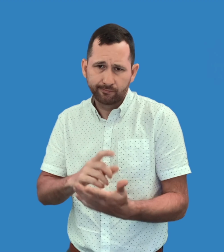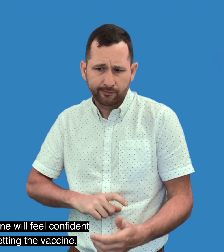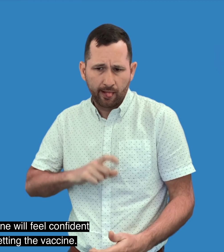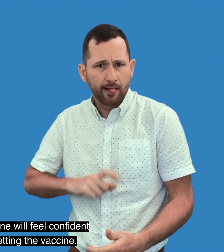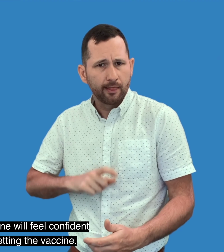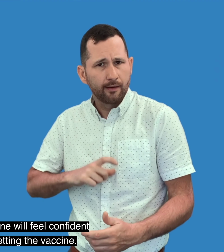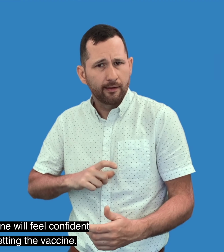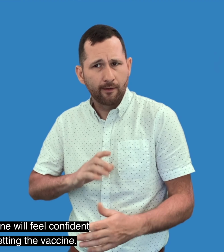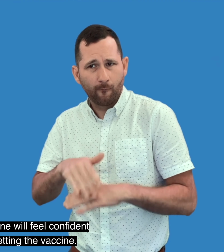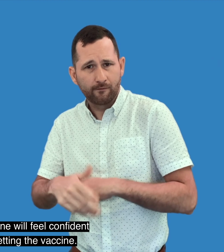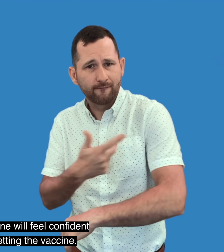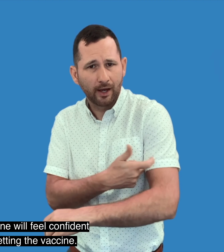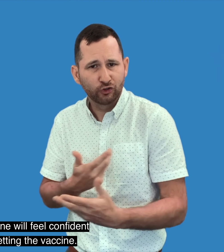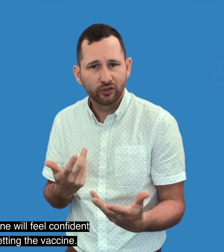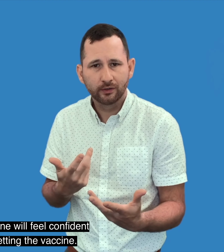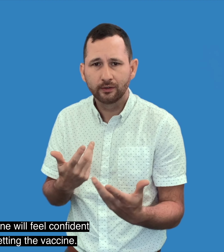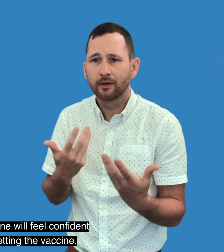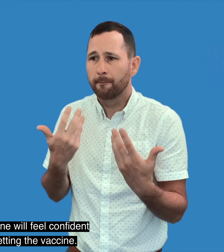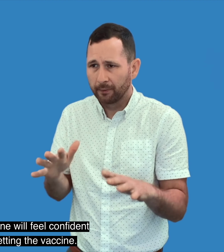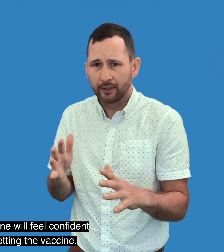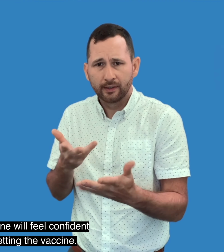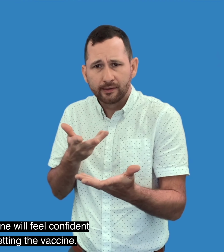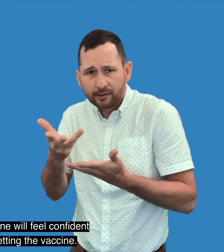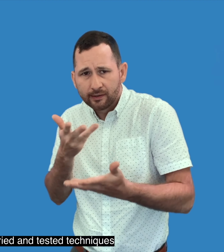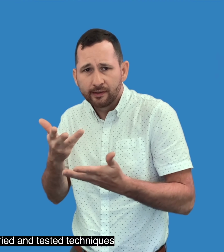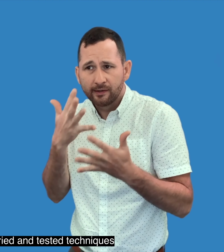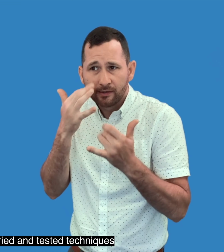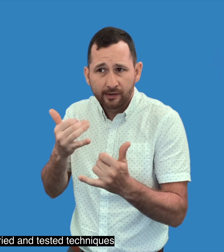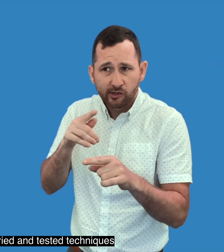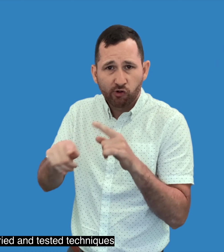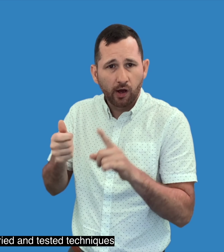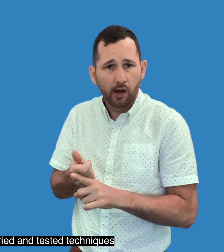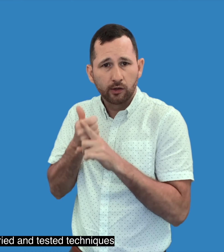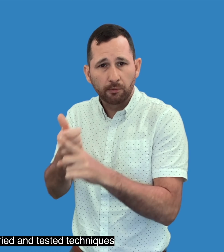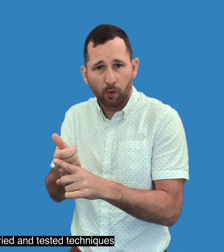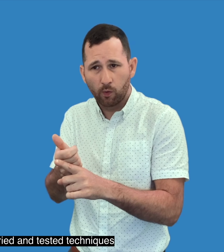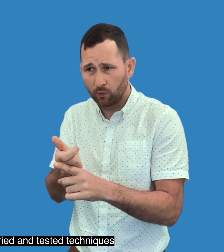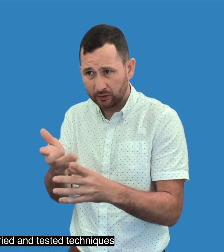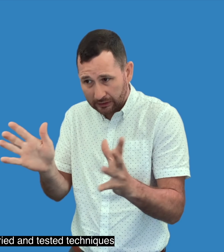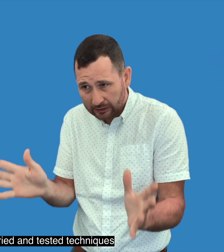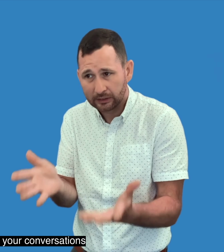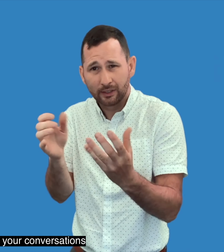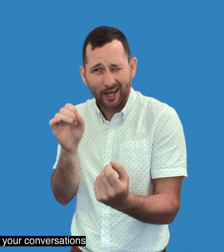Not everyone will feel confident about getting the vaccine. Here are some tried and tested techniques to support